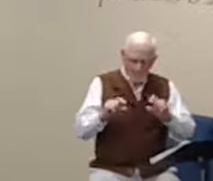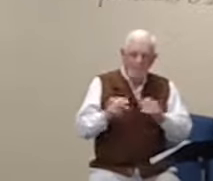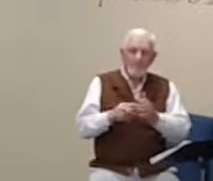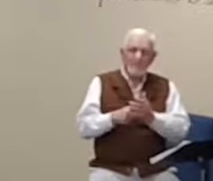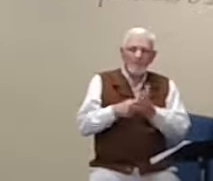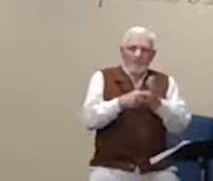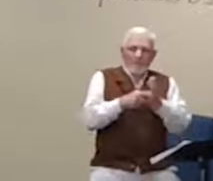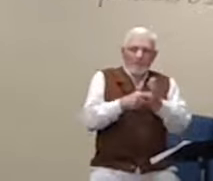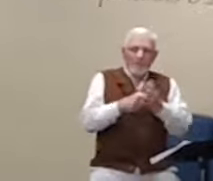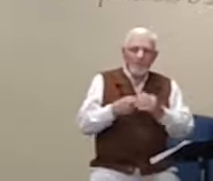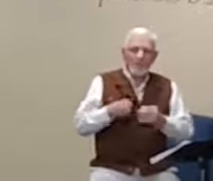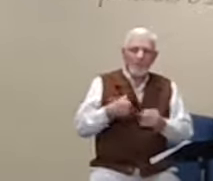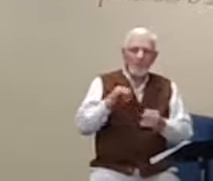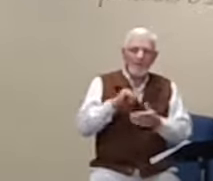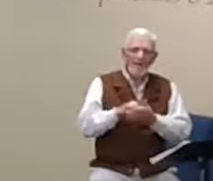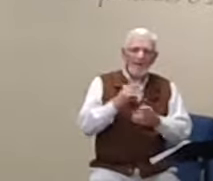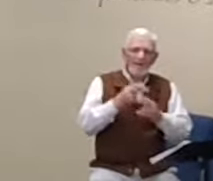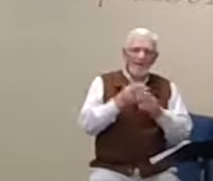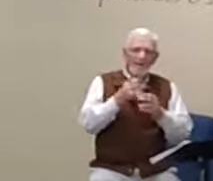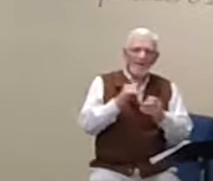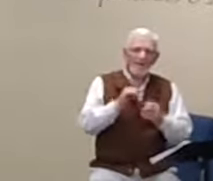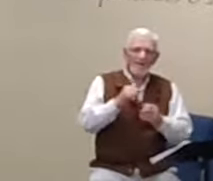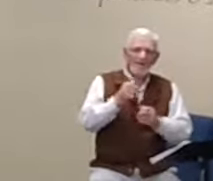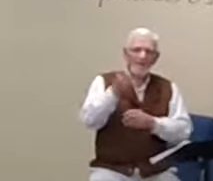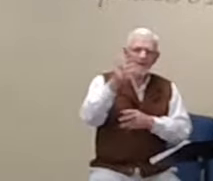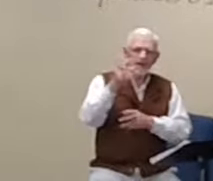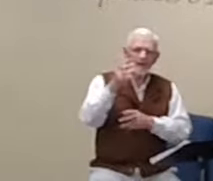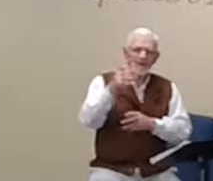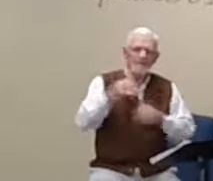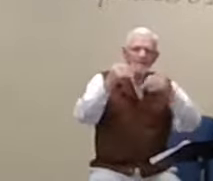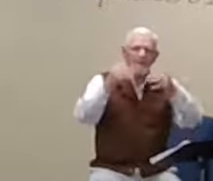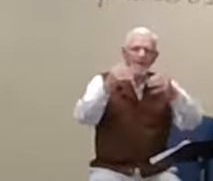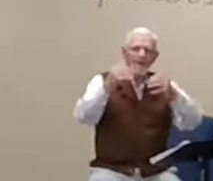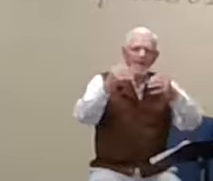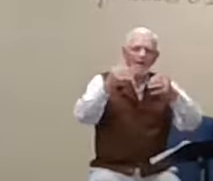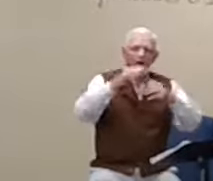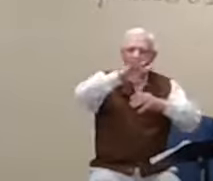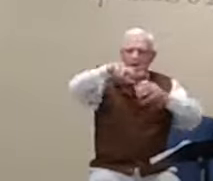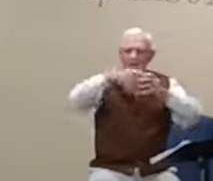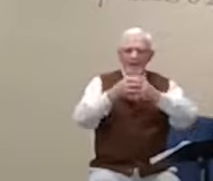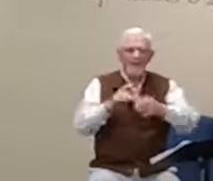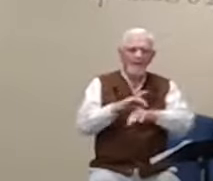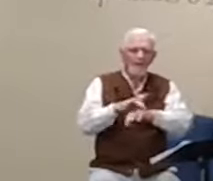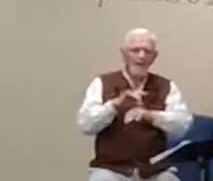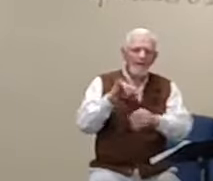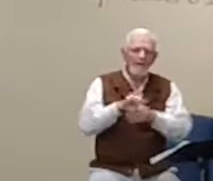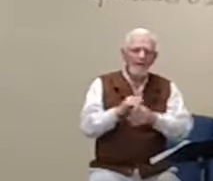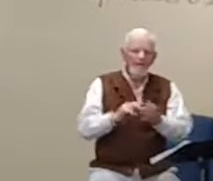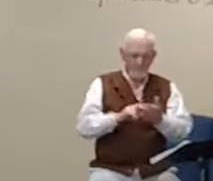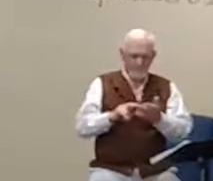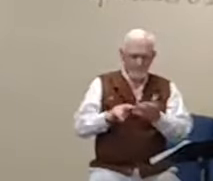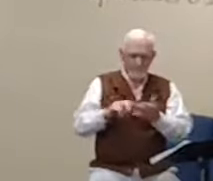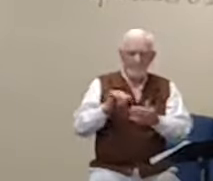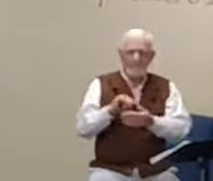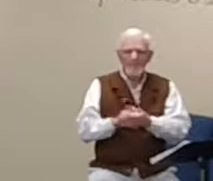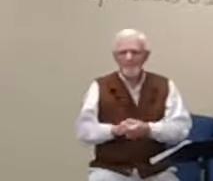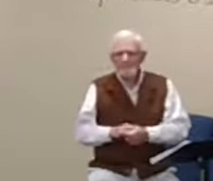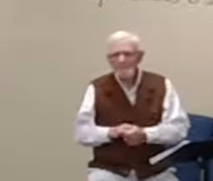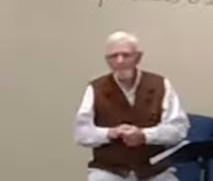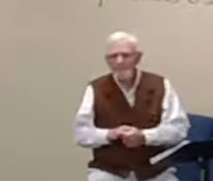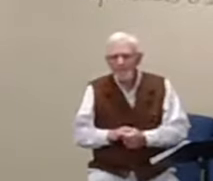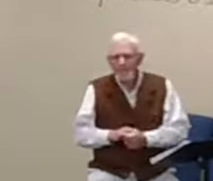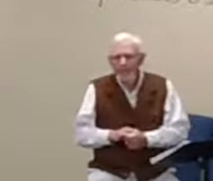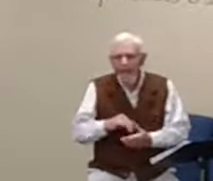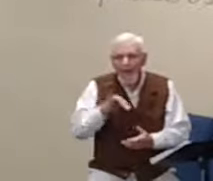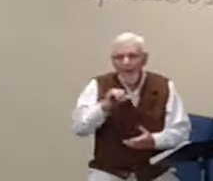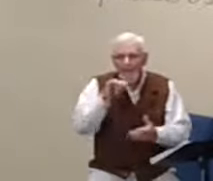men may know that thou whose name alone is Jehovah art the Most High over all the earth. The Lord gave me that verse there, and I said, is that